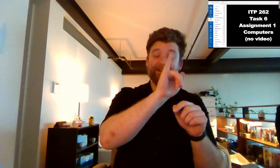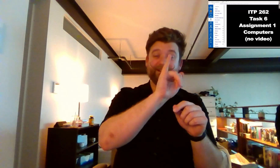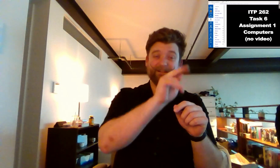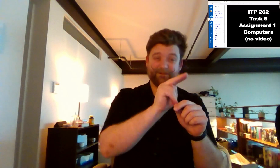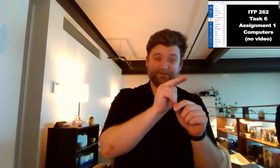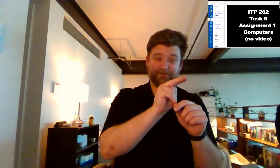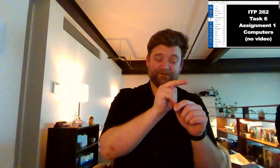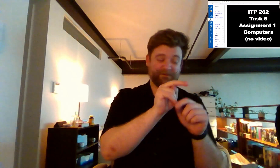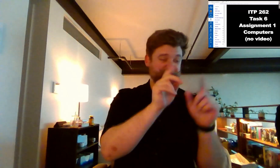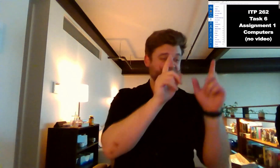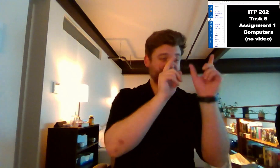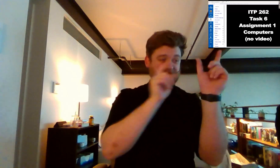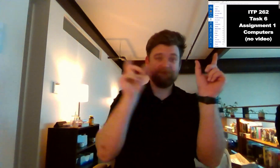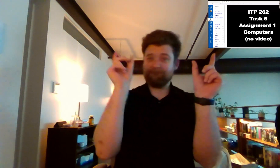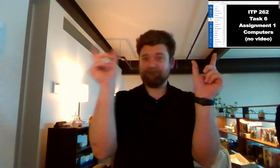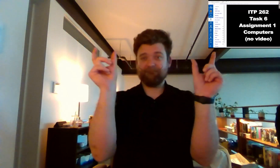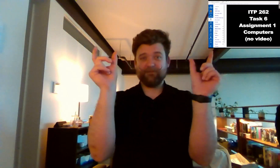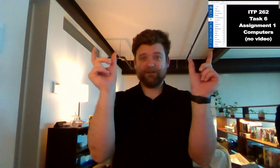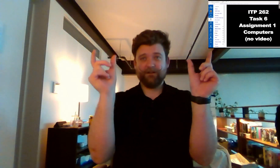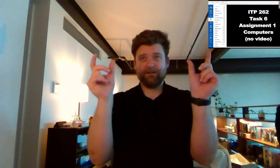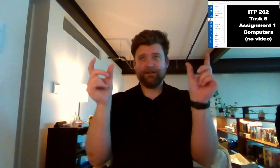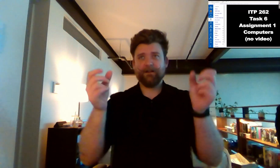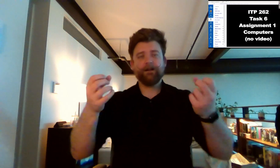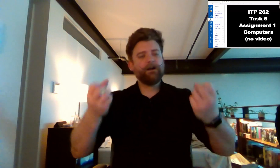Now, how many of you have seen a paragraph?